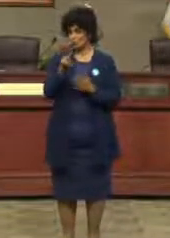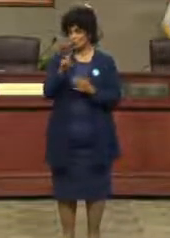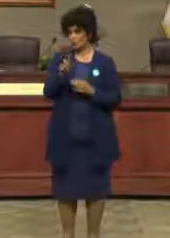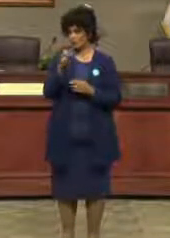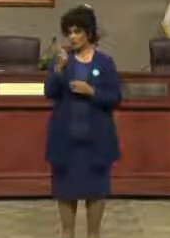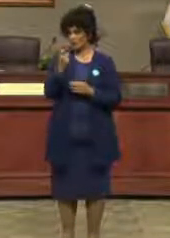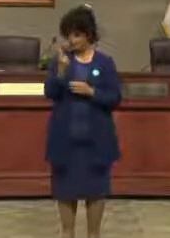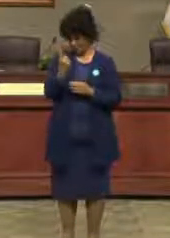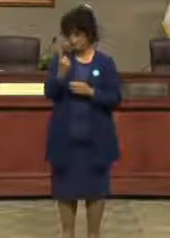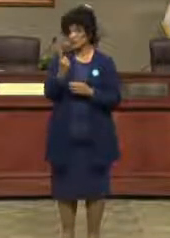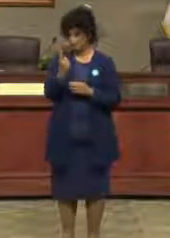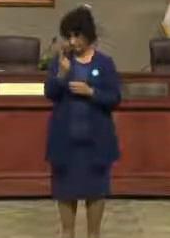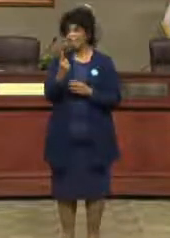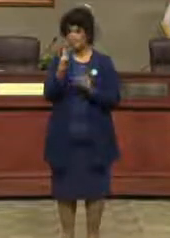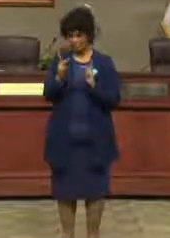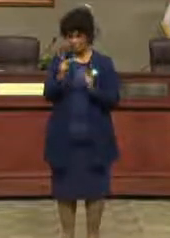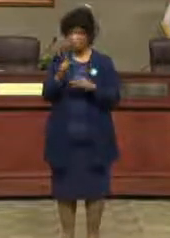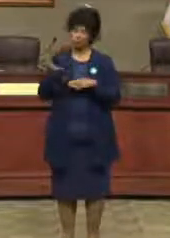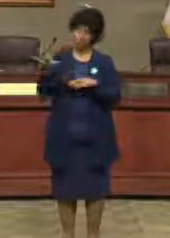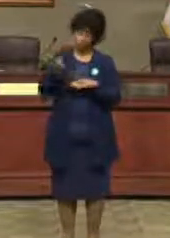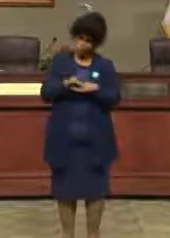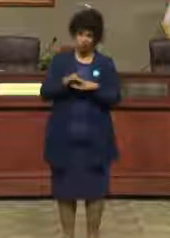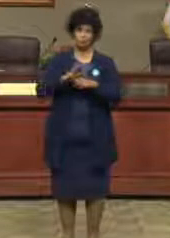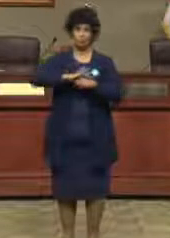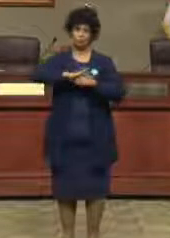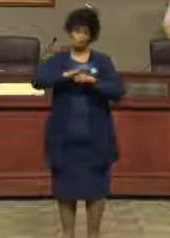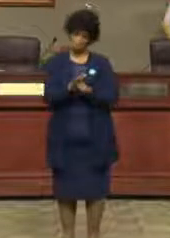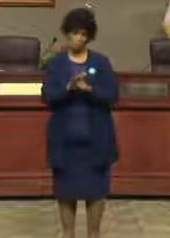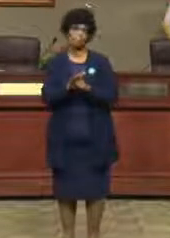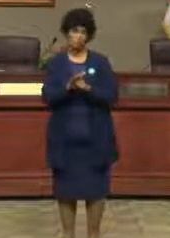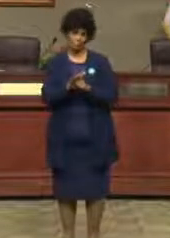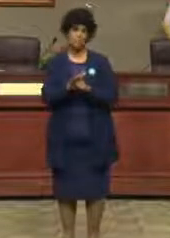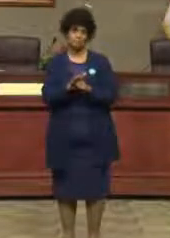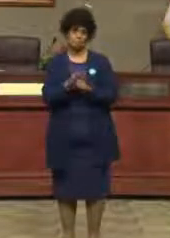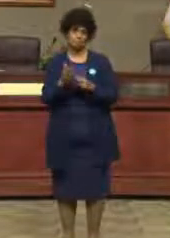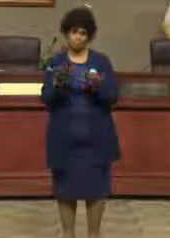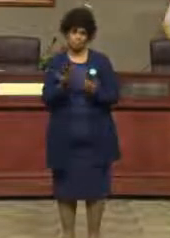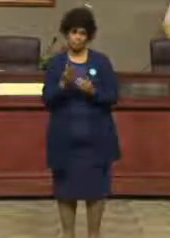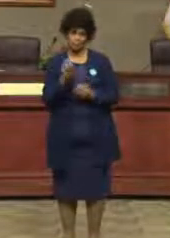133,211 positive cases of COVID-19 reported in Orange County.